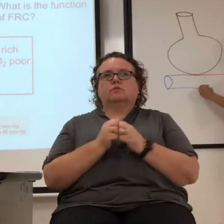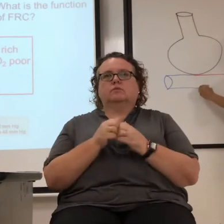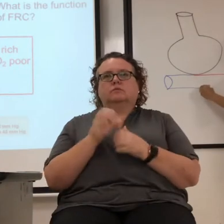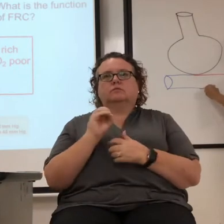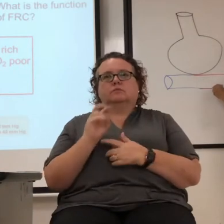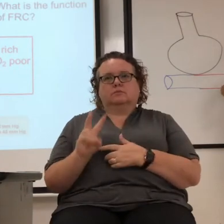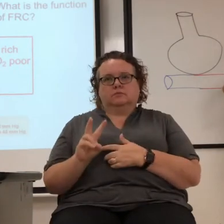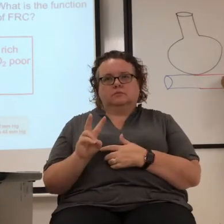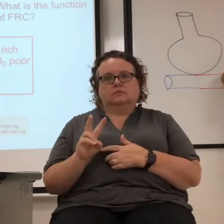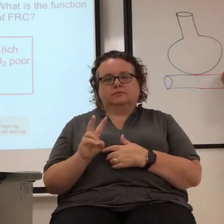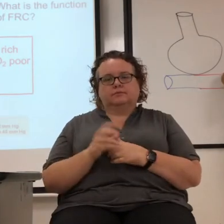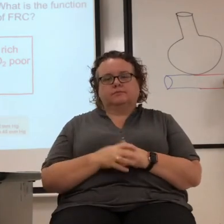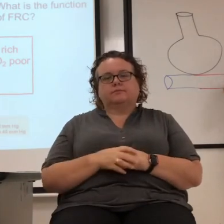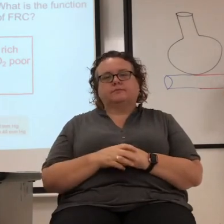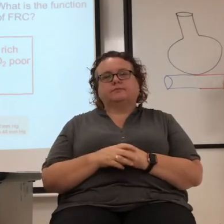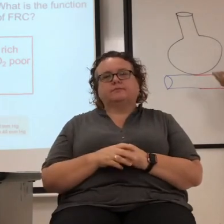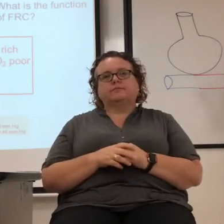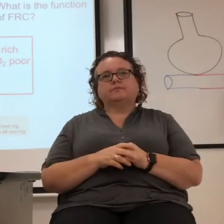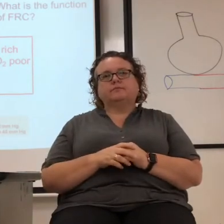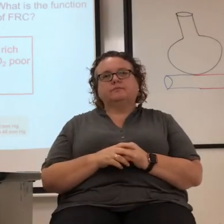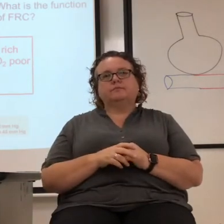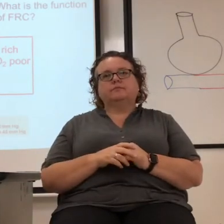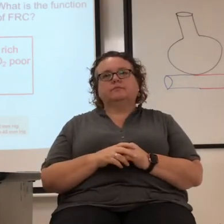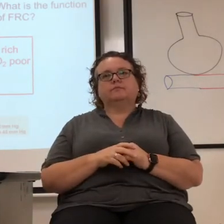So that's where we go from